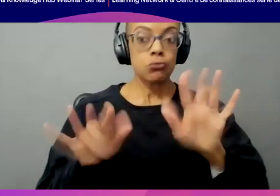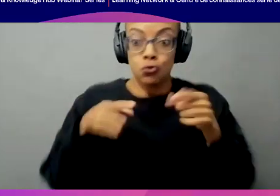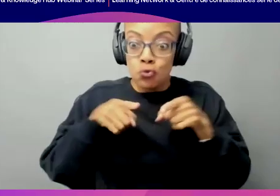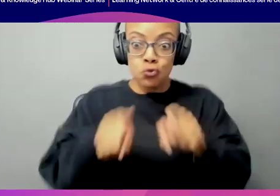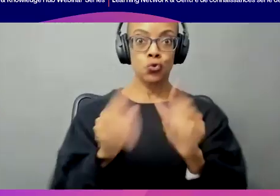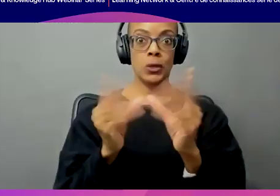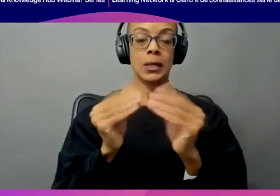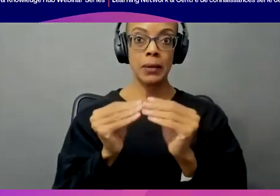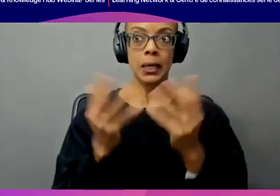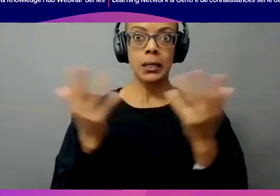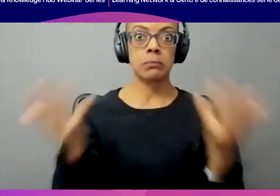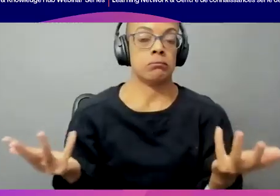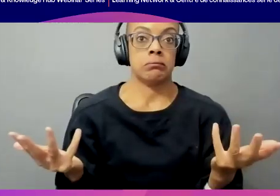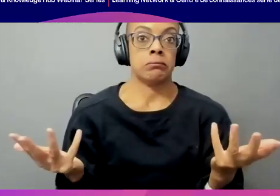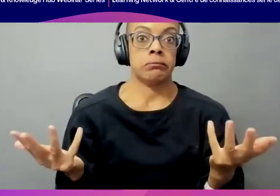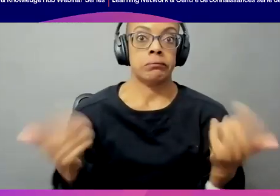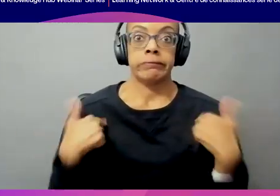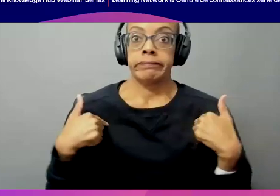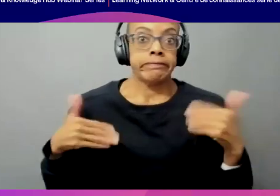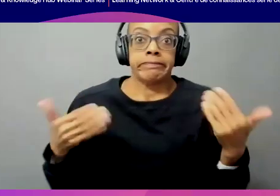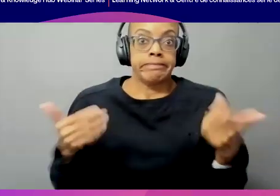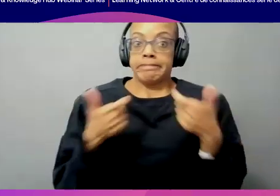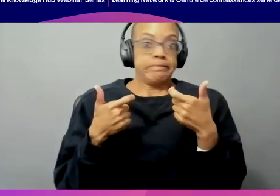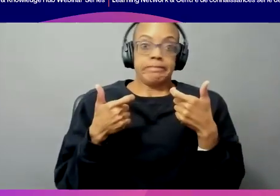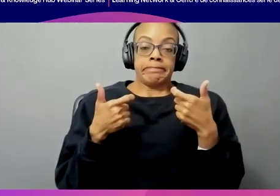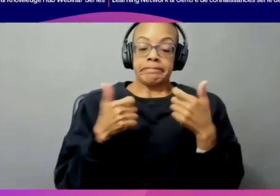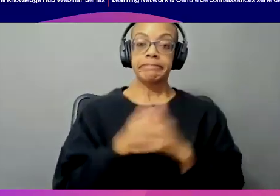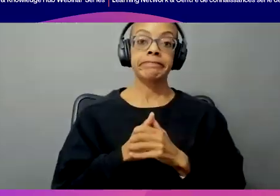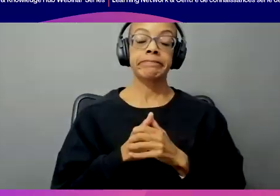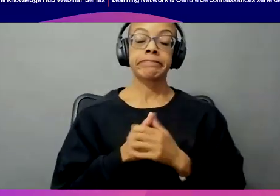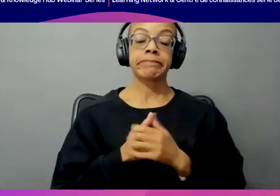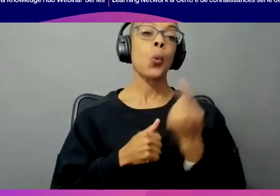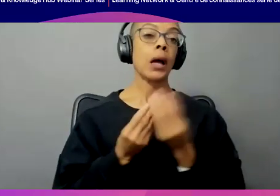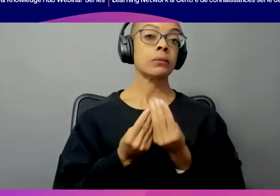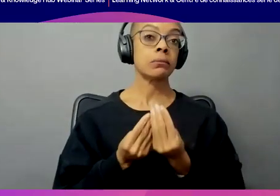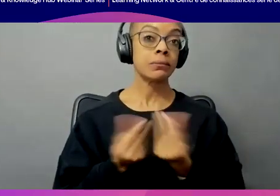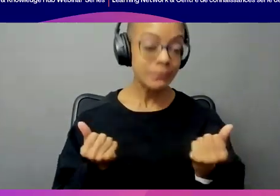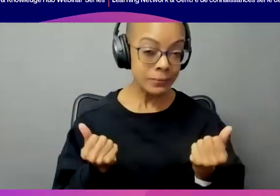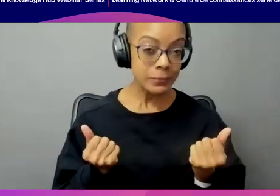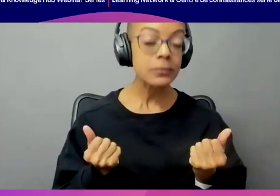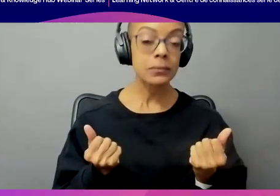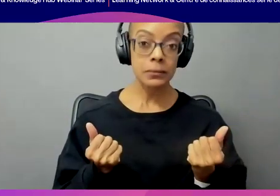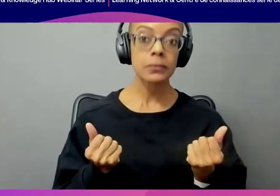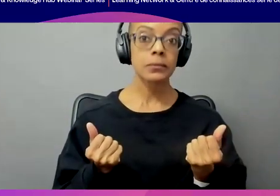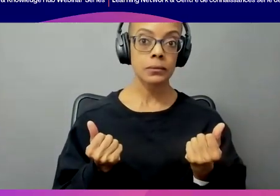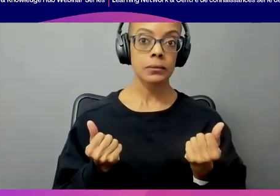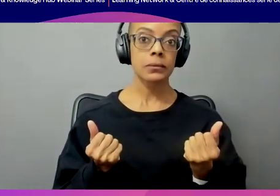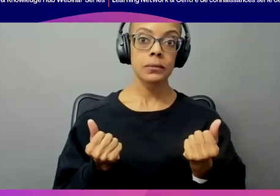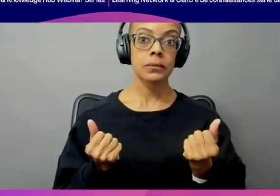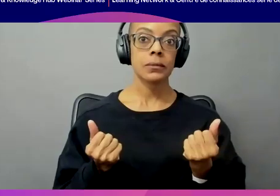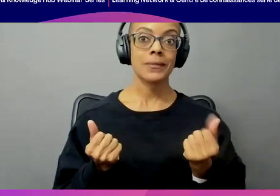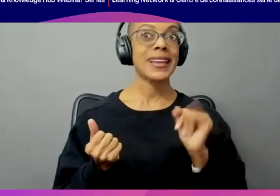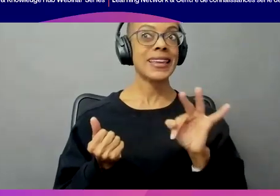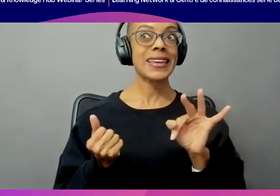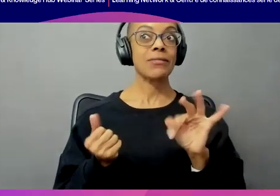were discussing. So one of the solutions is that in potentially unsafe